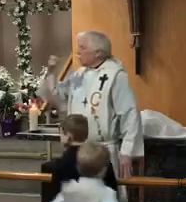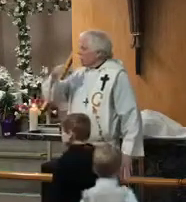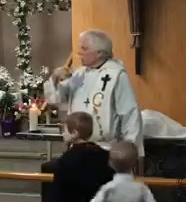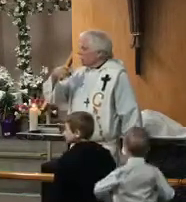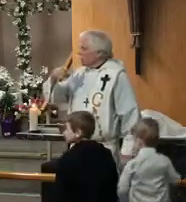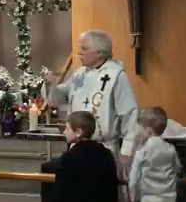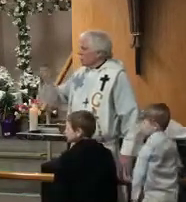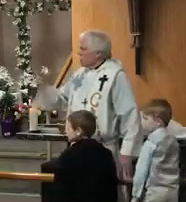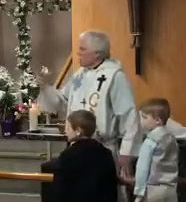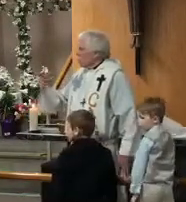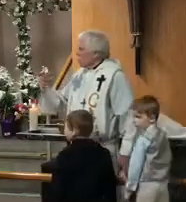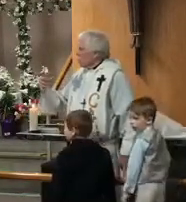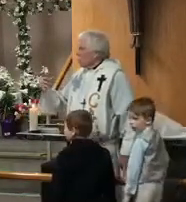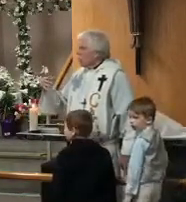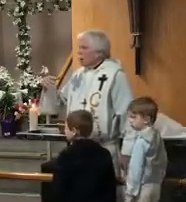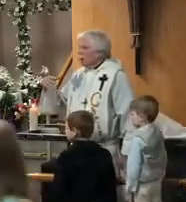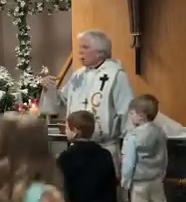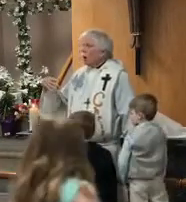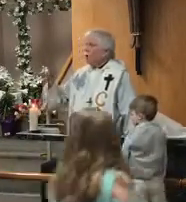Lois, do you want to go get those?